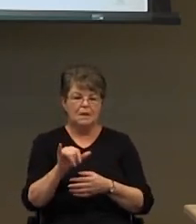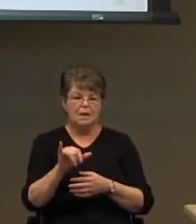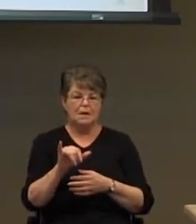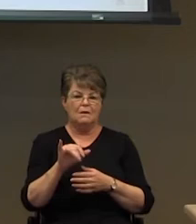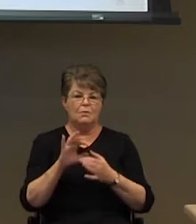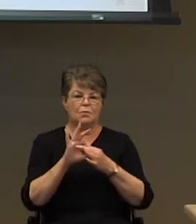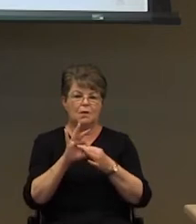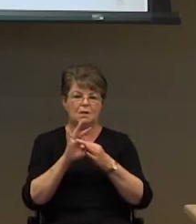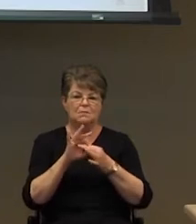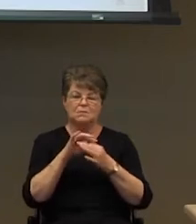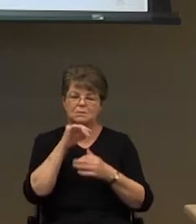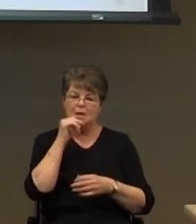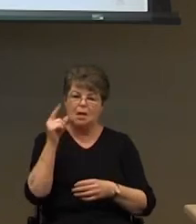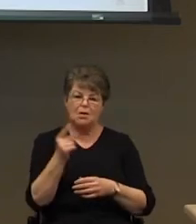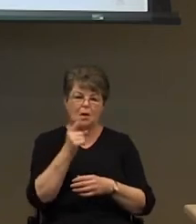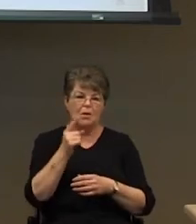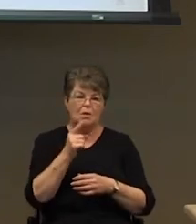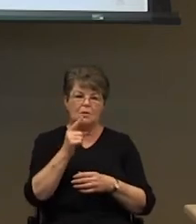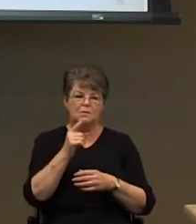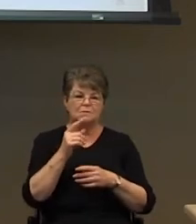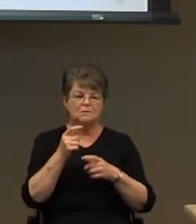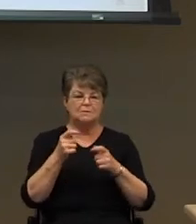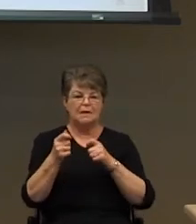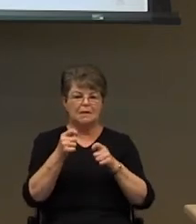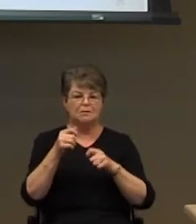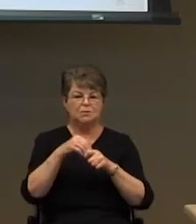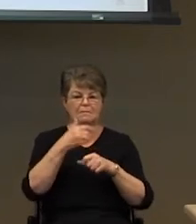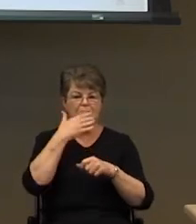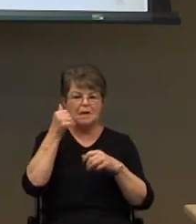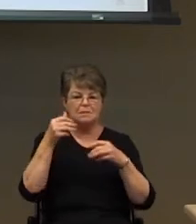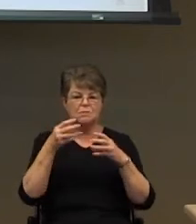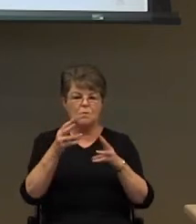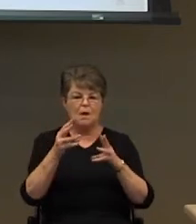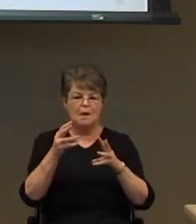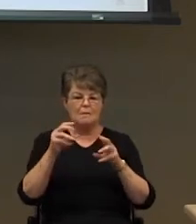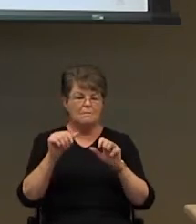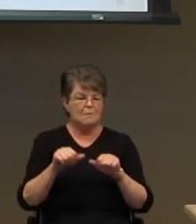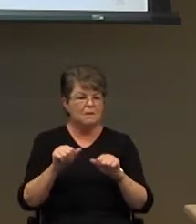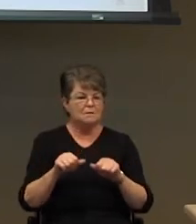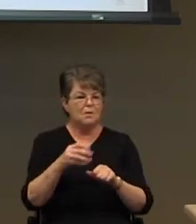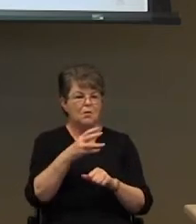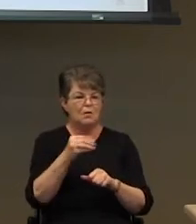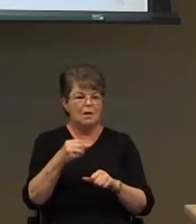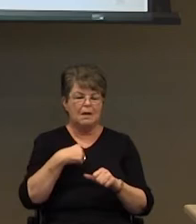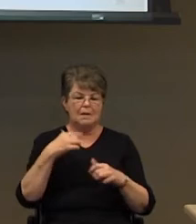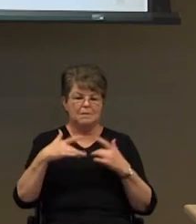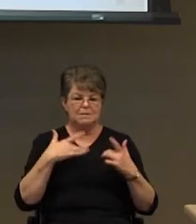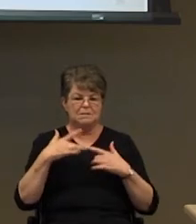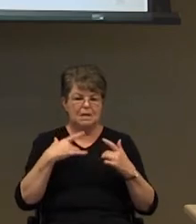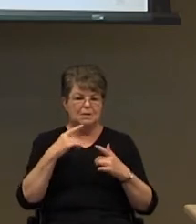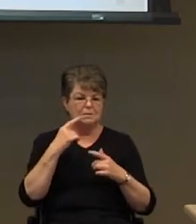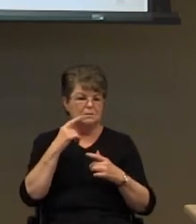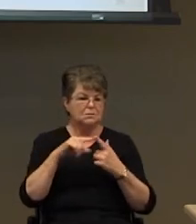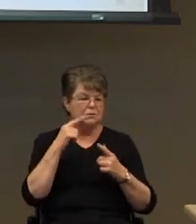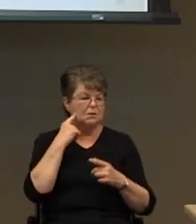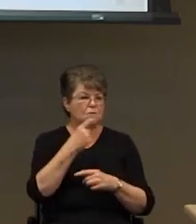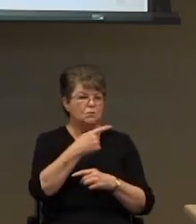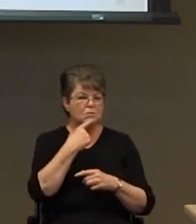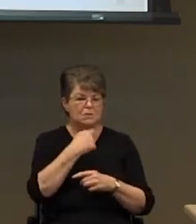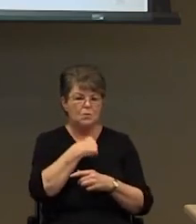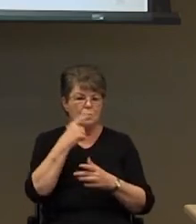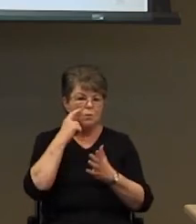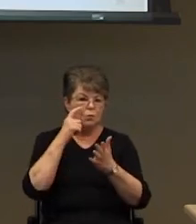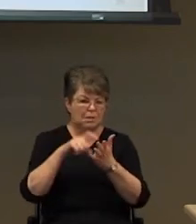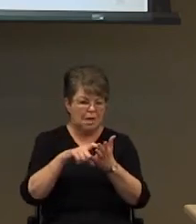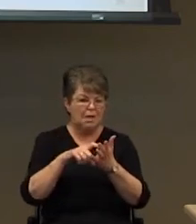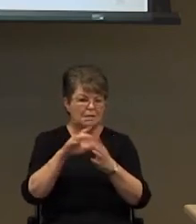the relationship hasn't always been managed in the best way possible. I also am excited to hear you say that you